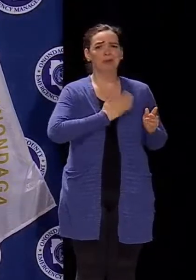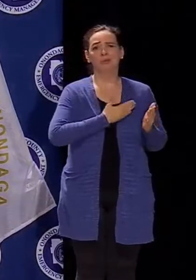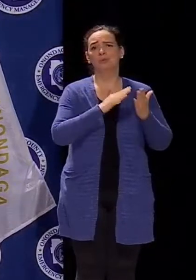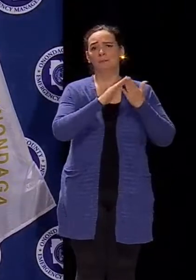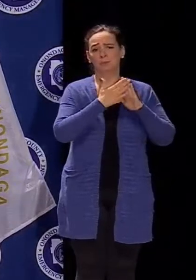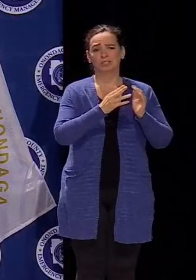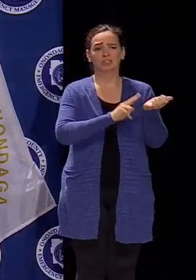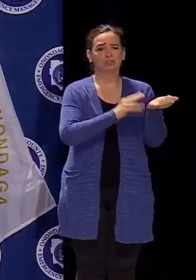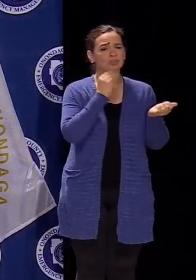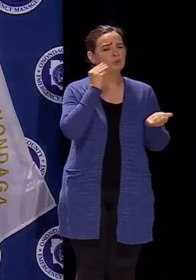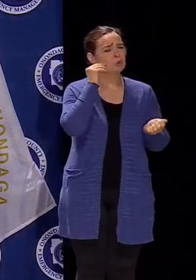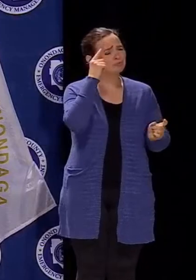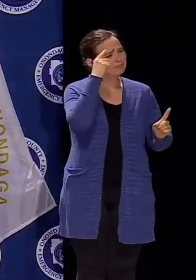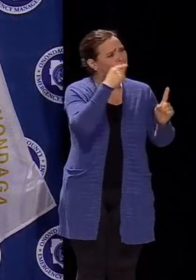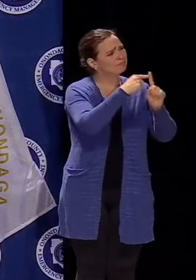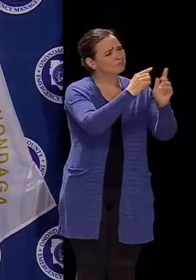prayers.